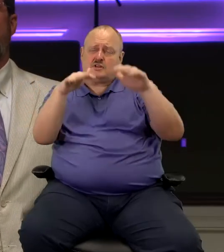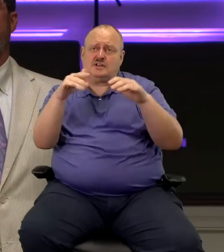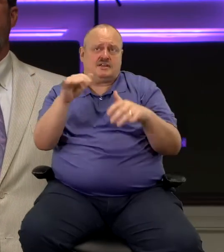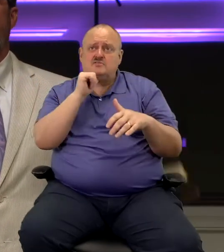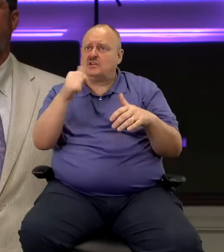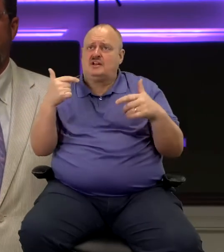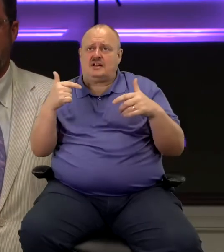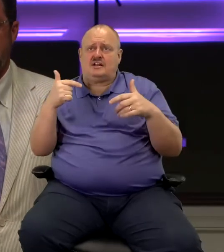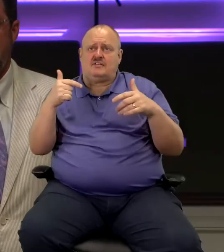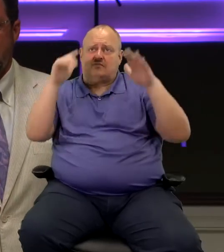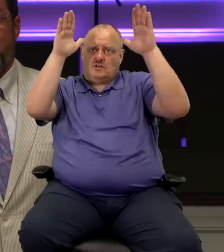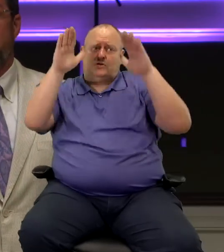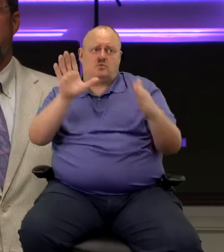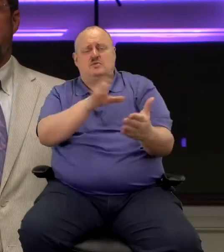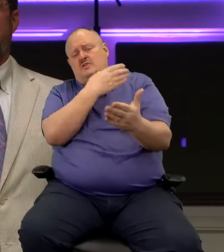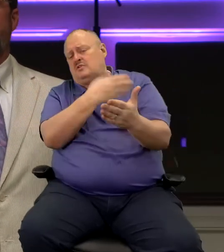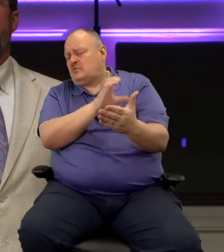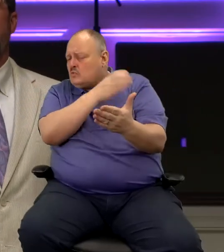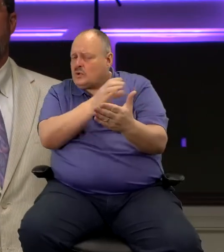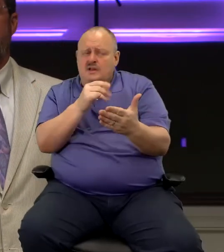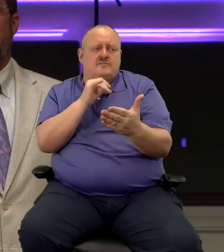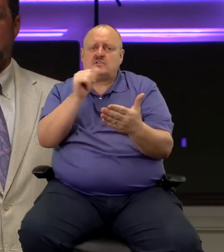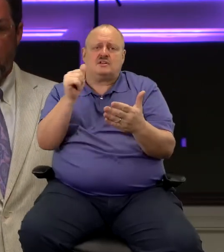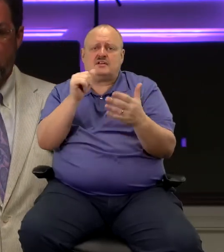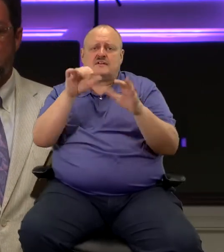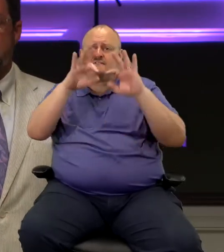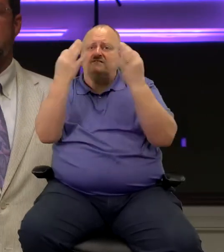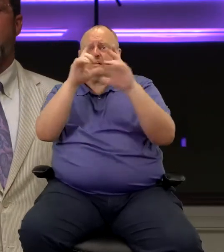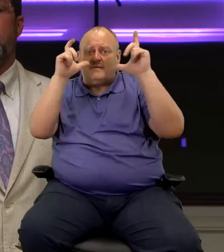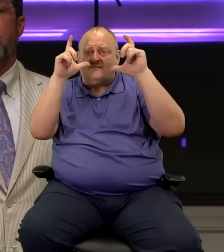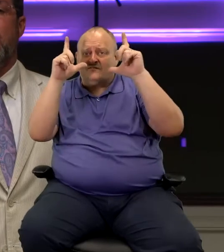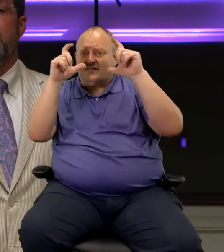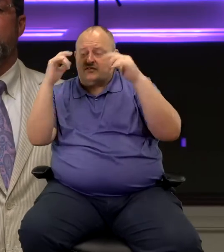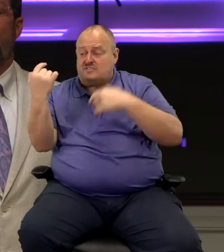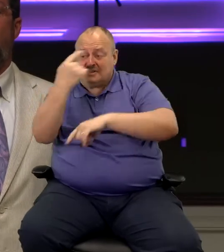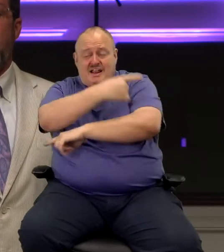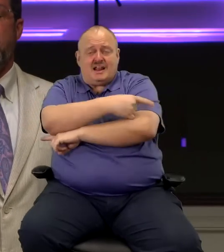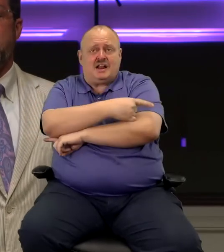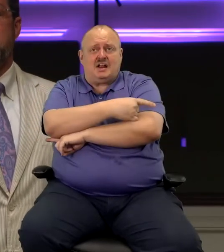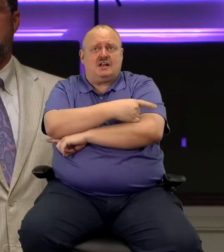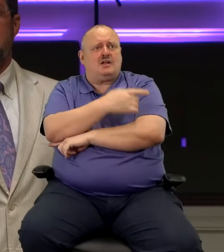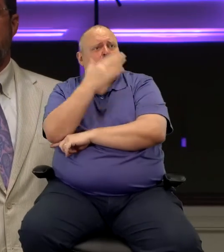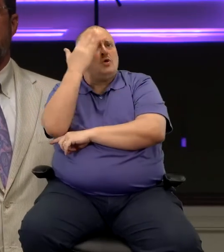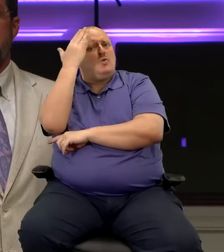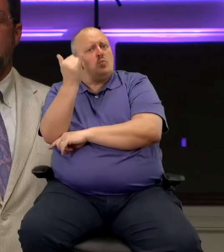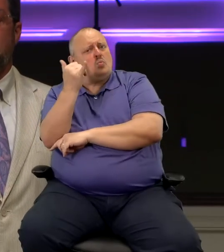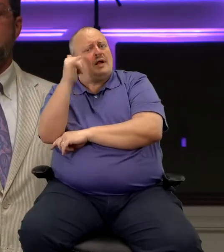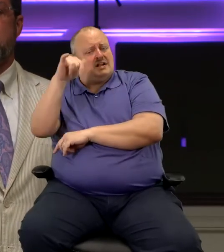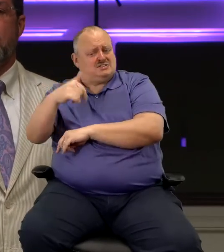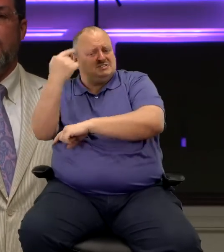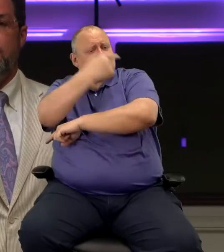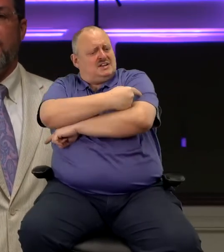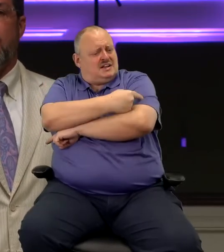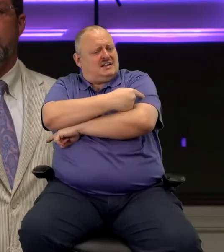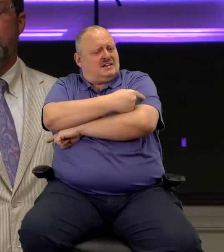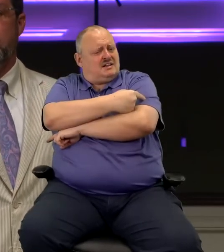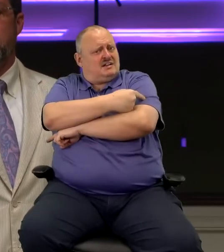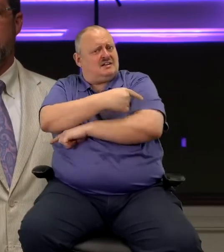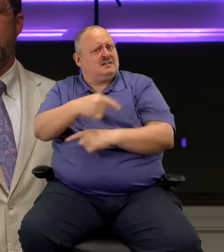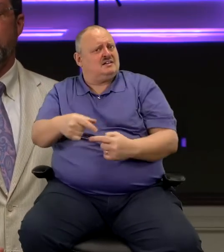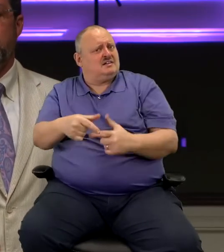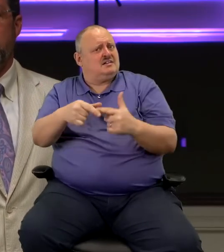have the incredible choral anthems, and if we're not taking family photos on this day, then why is this day such a